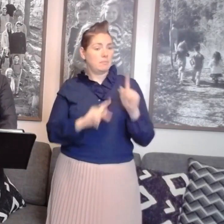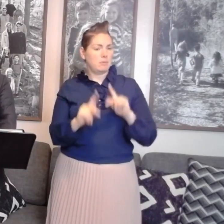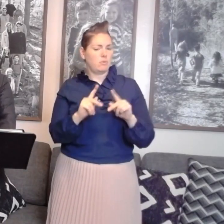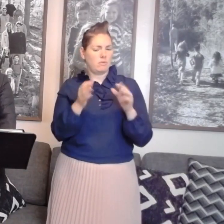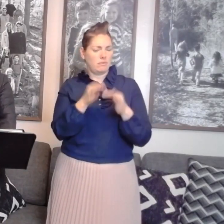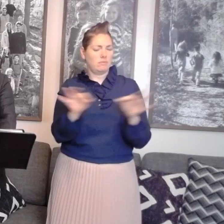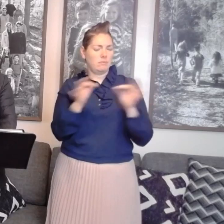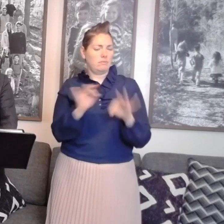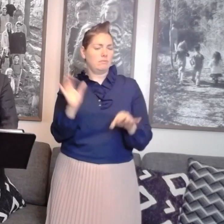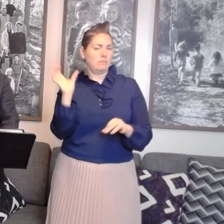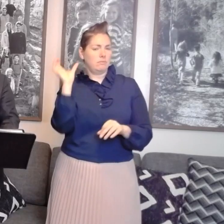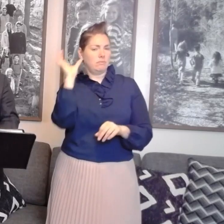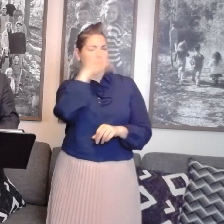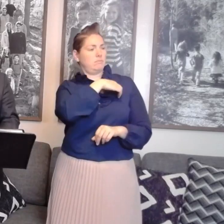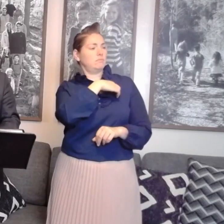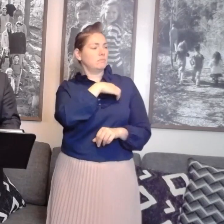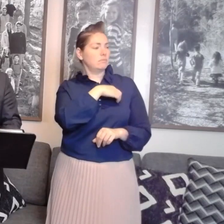language,